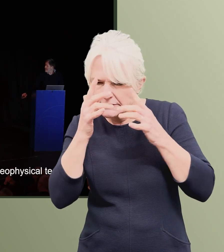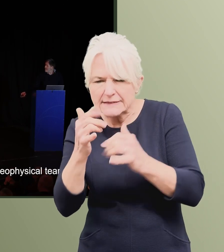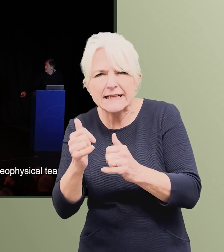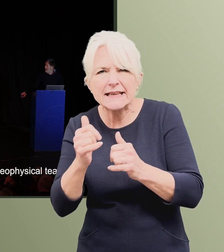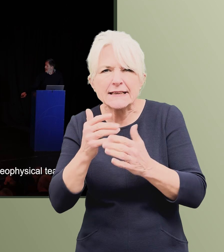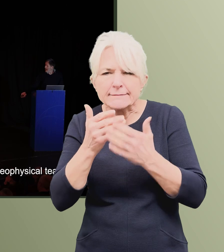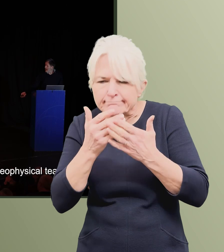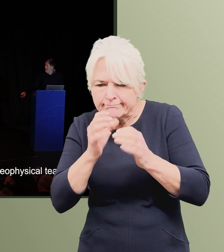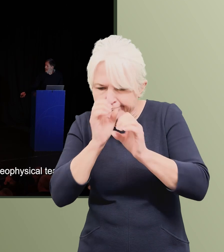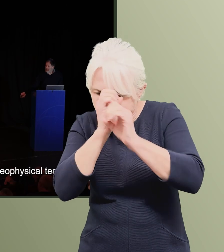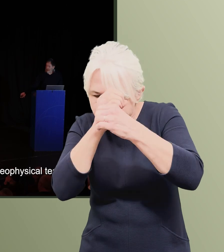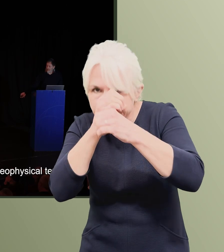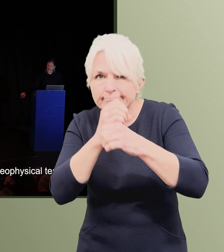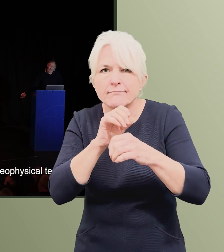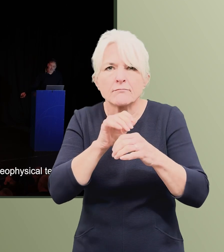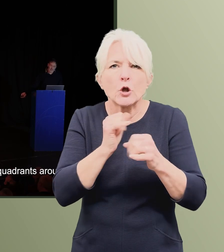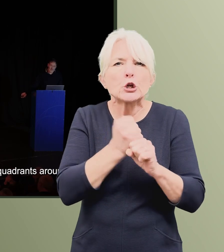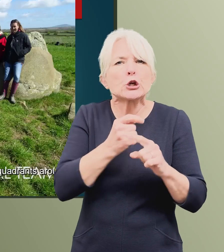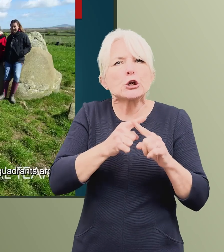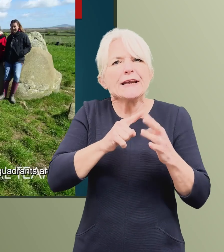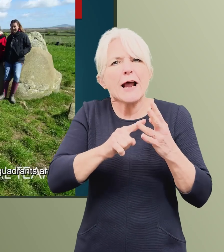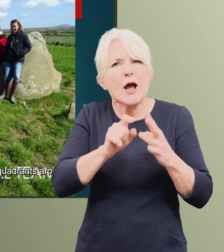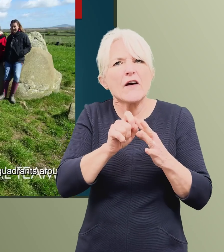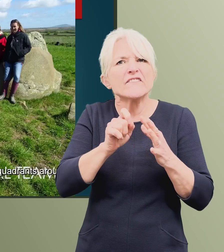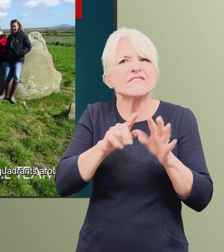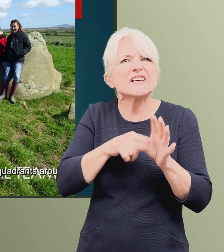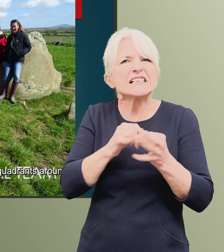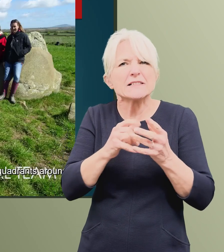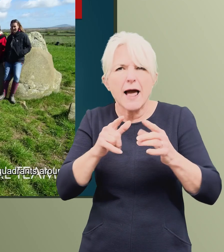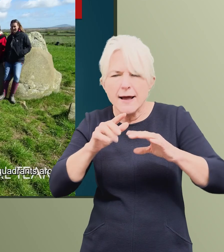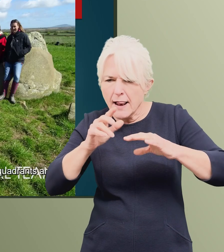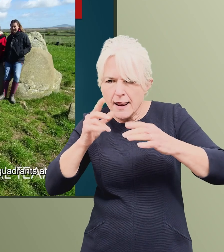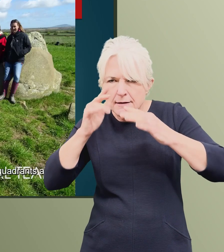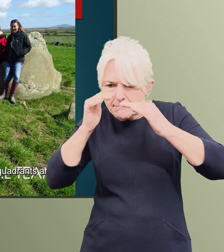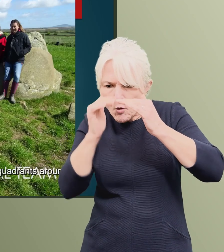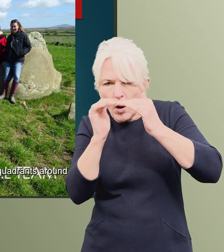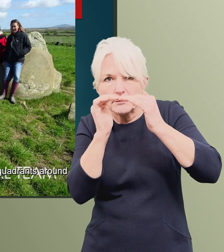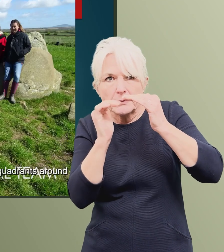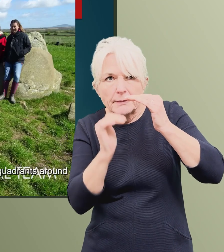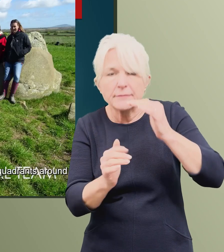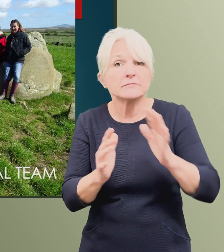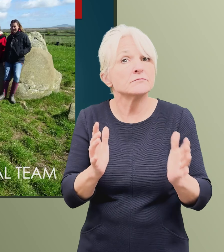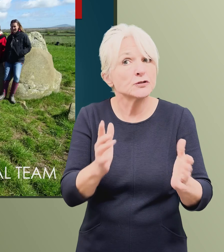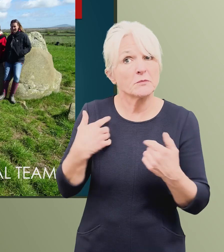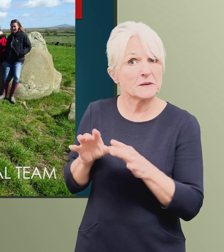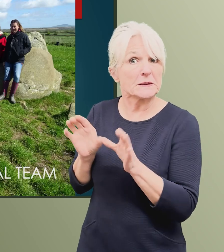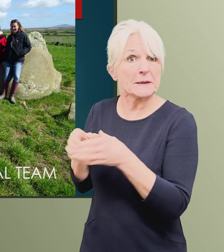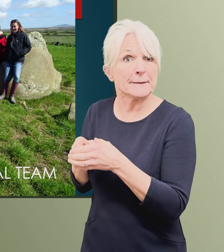team. And as I said to you before, we did 4 quadrants, then we extended to 8 quadrants around the